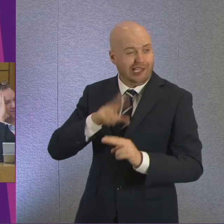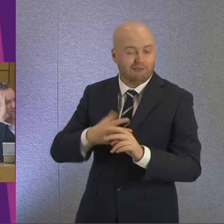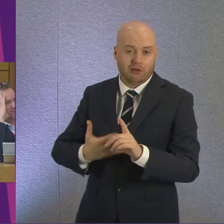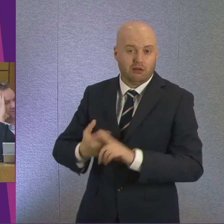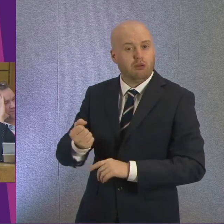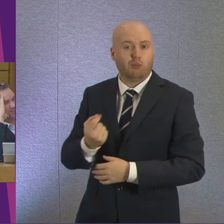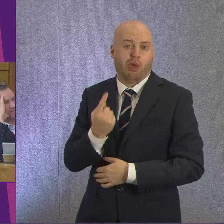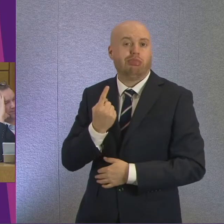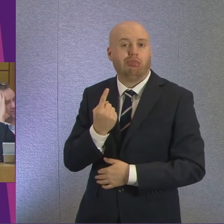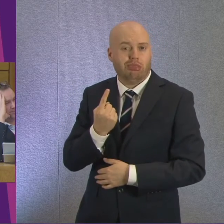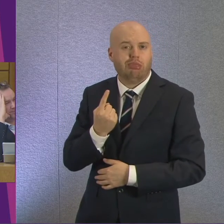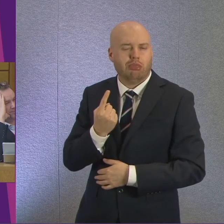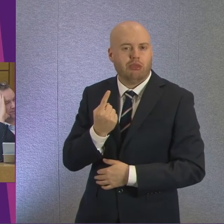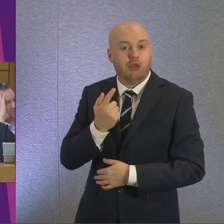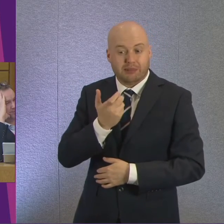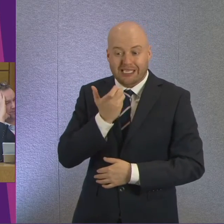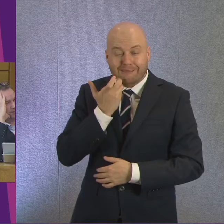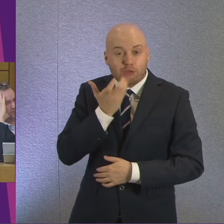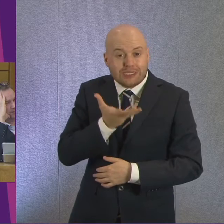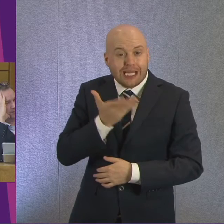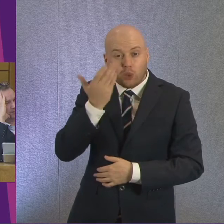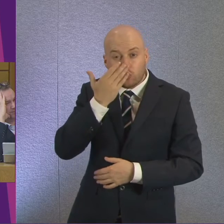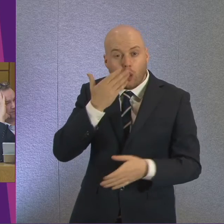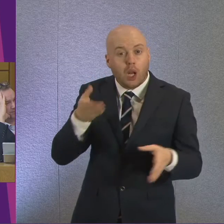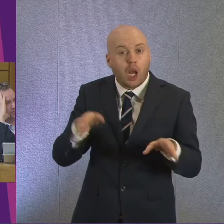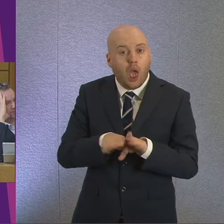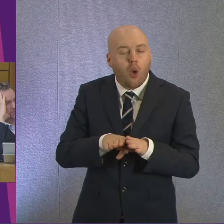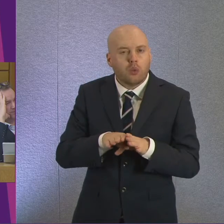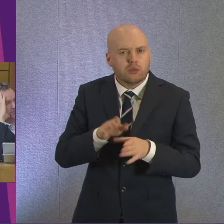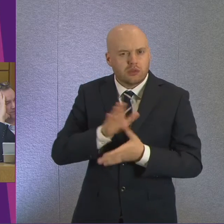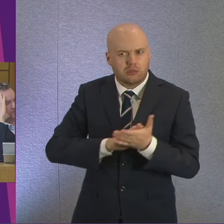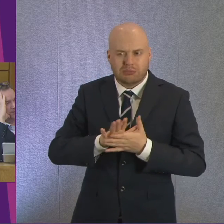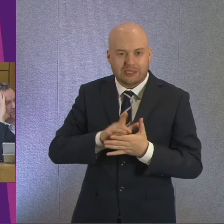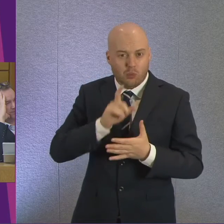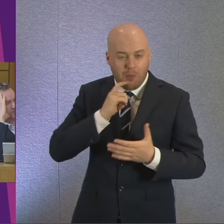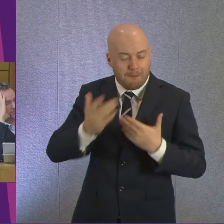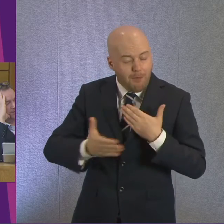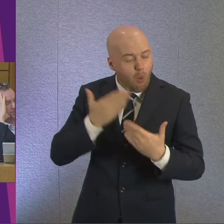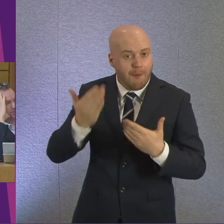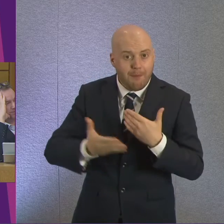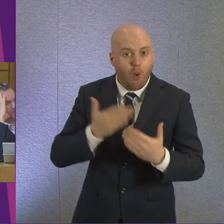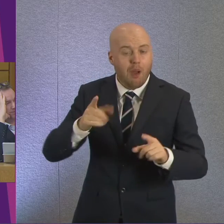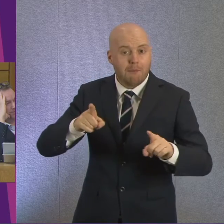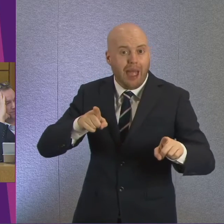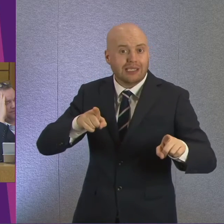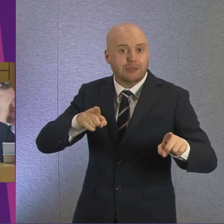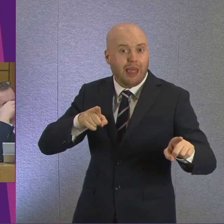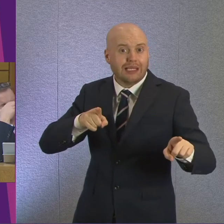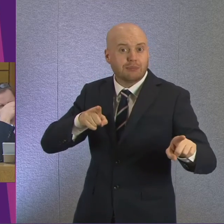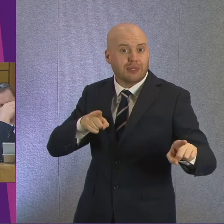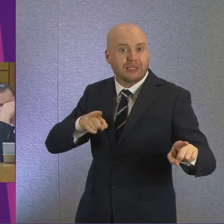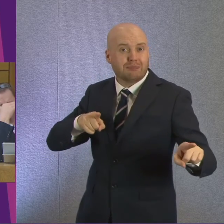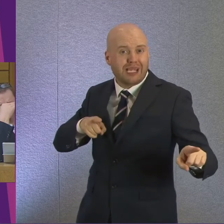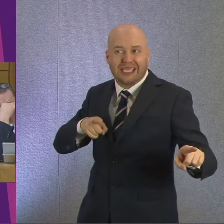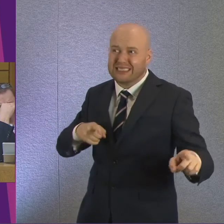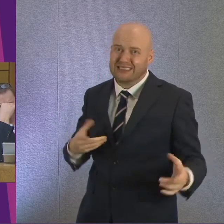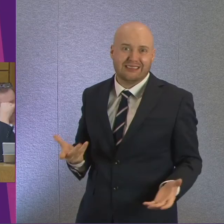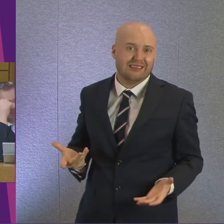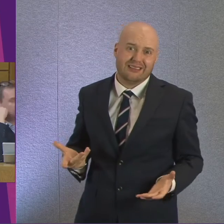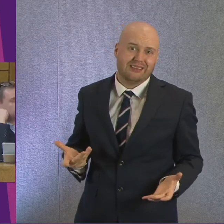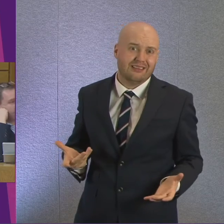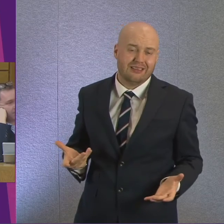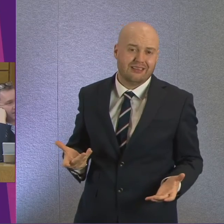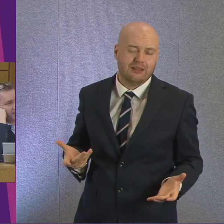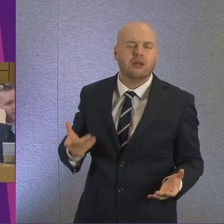will only widen that gap. So when schools do return, what new and additional efforts will the